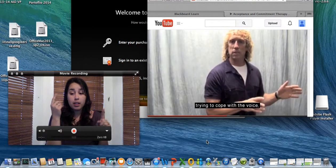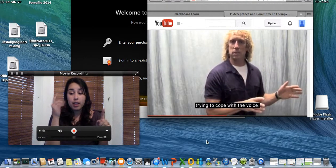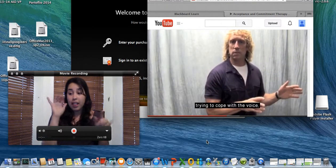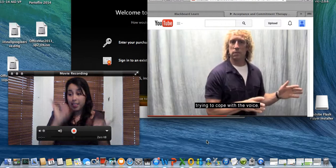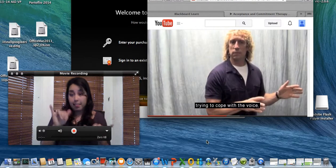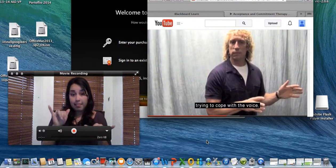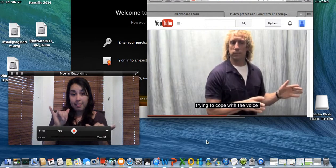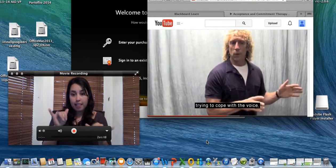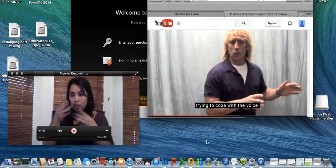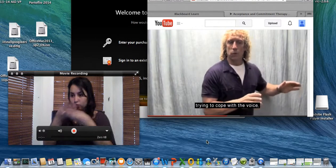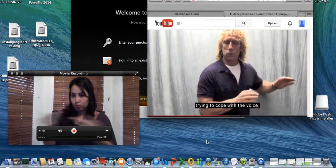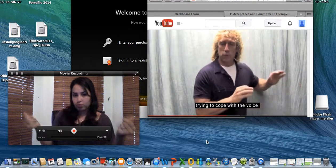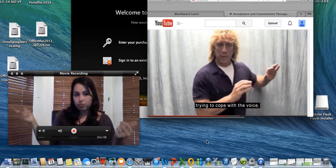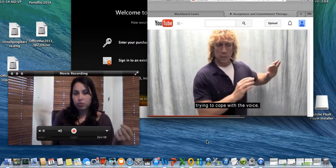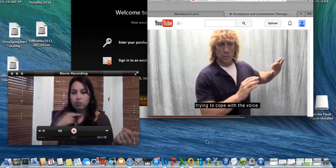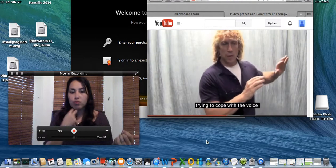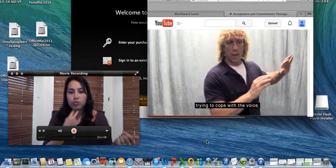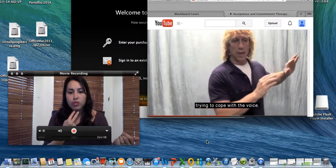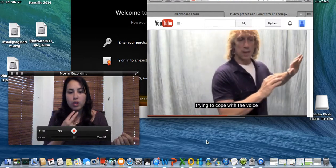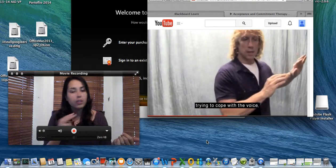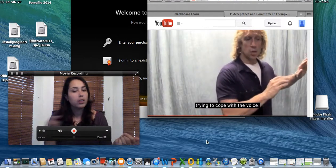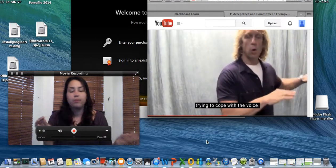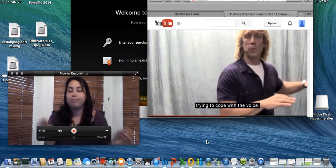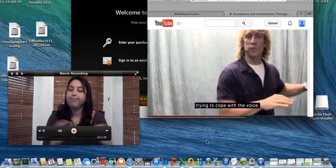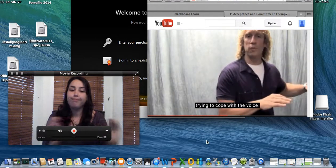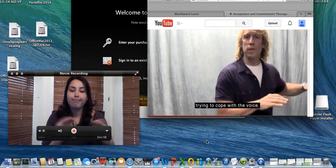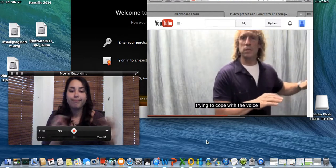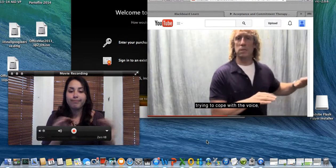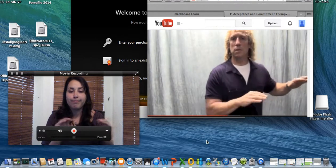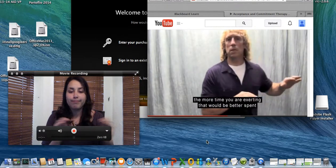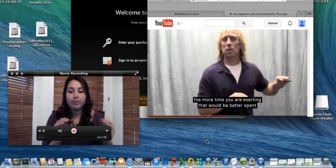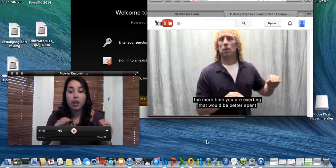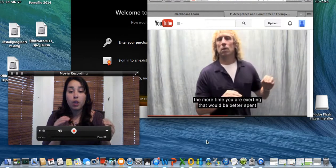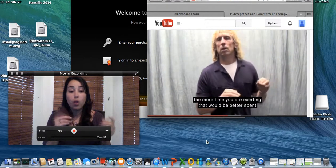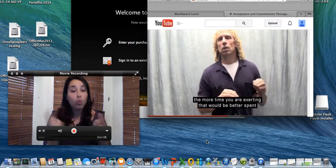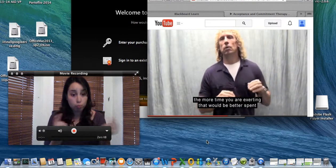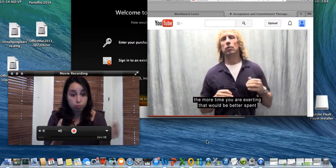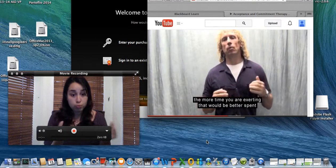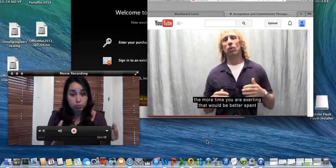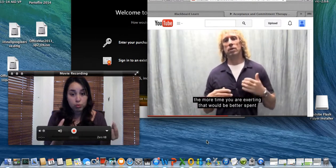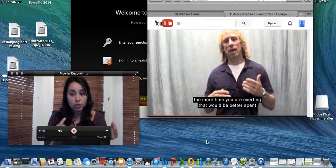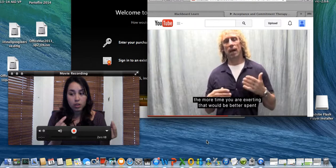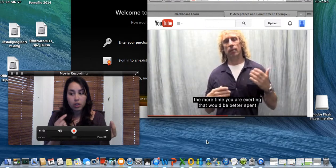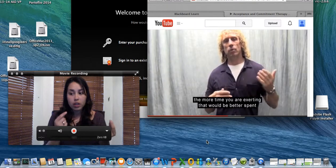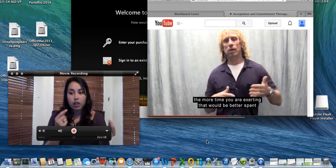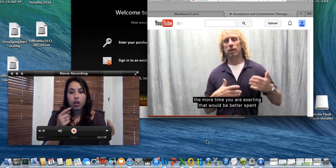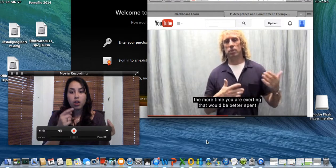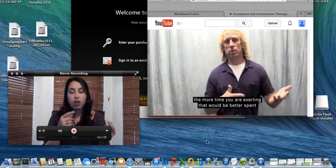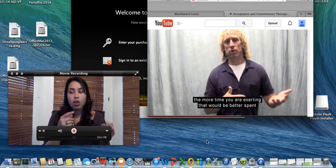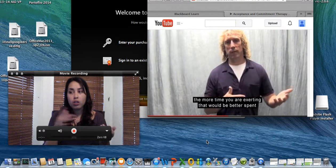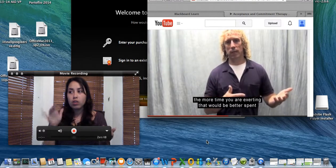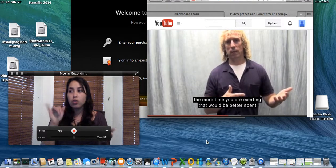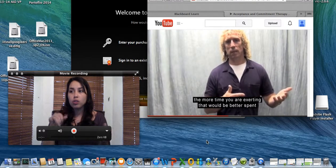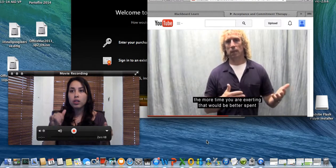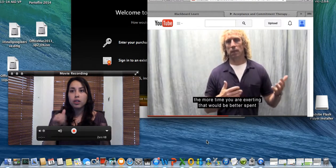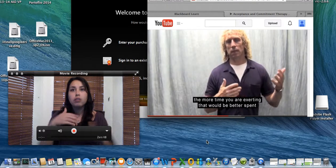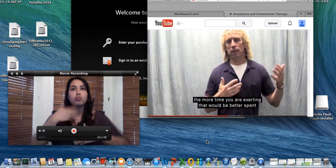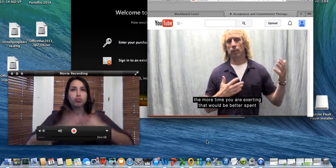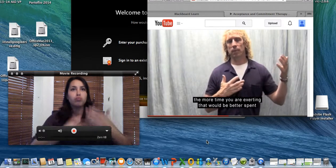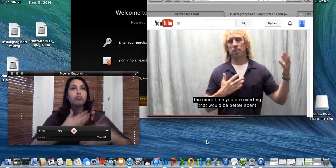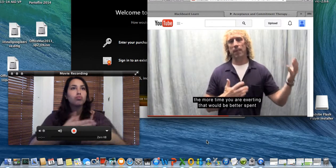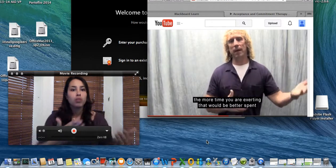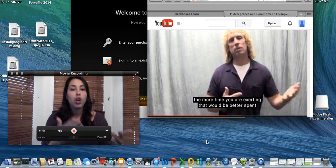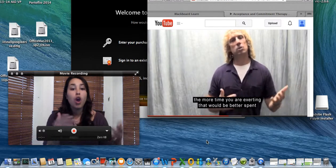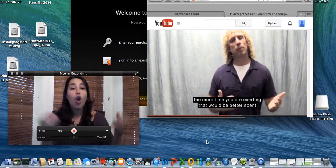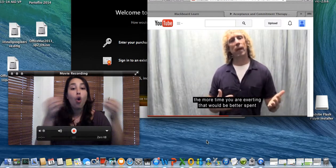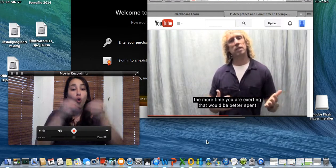voice, trying to cope with the the more time you are exerting that